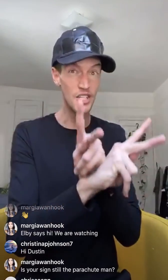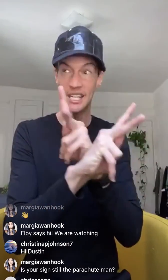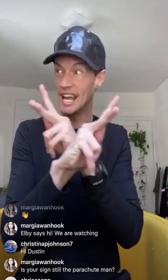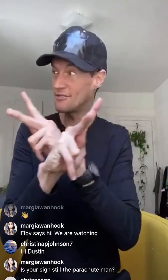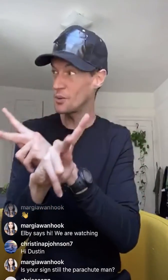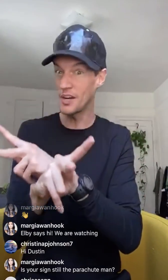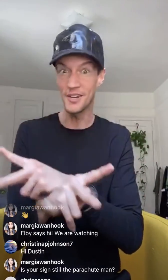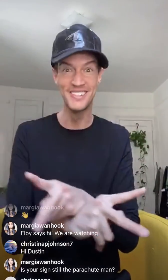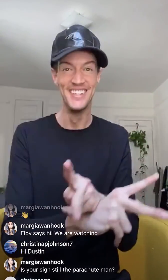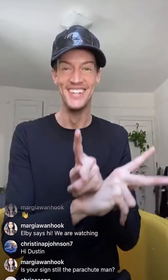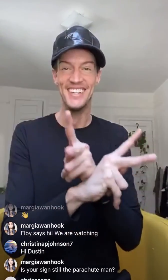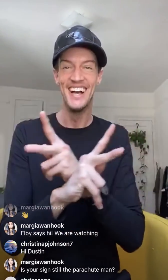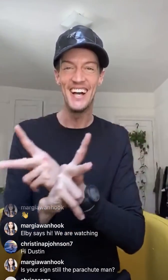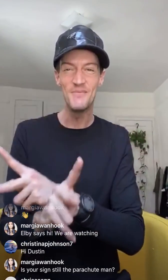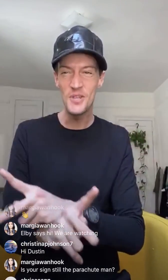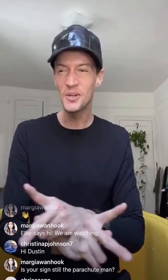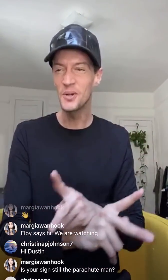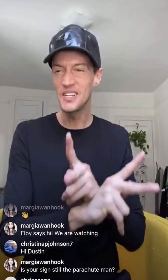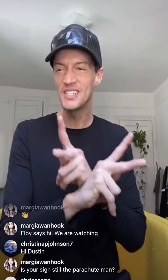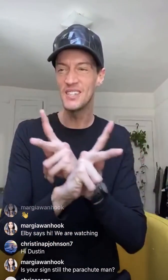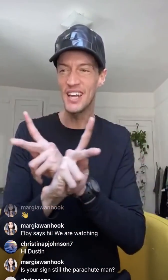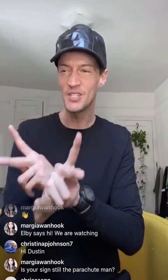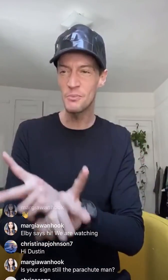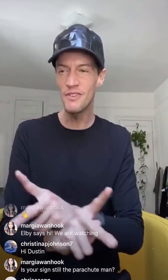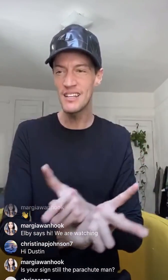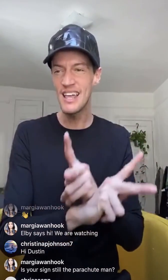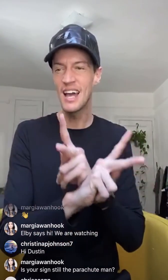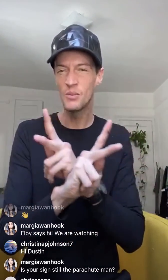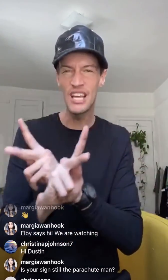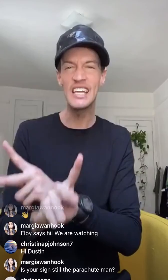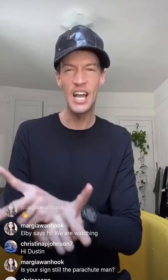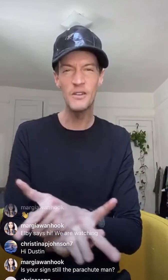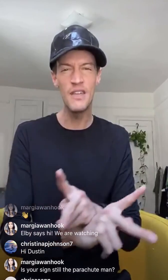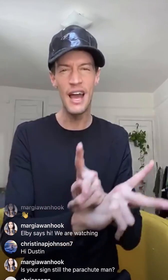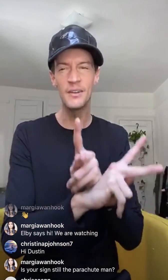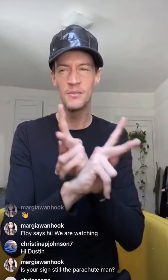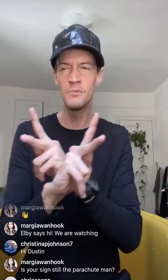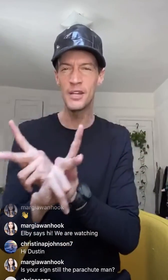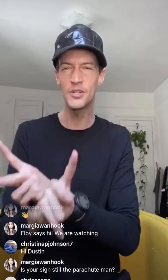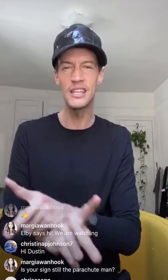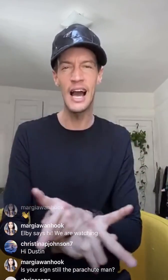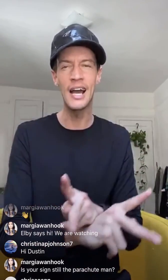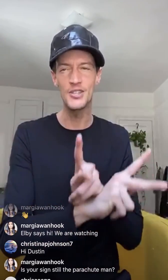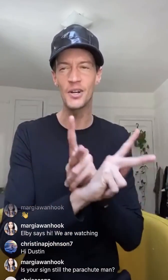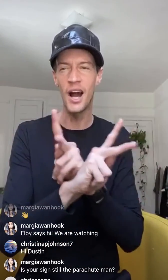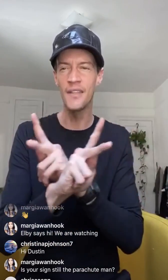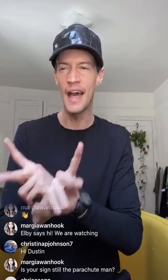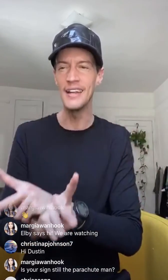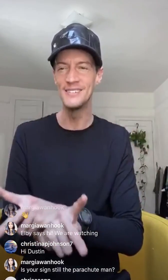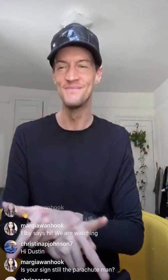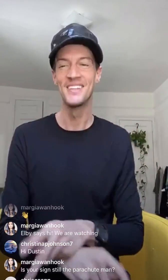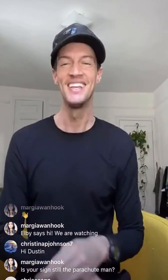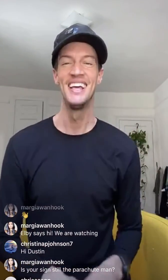supervise, we're gonna 2 K hands on top of each other, and they just kind of go back and forth. And